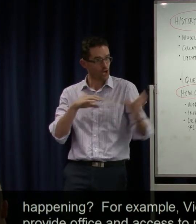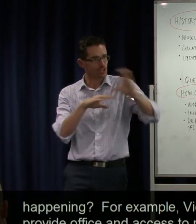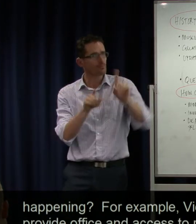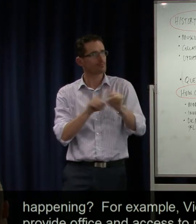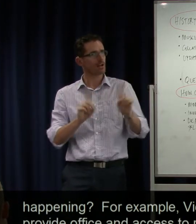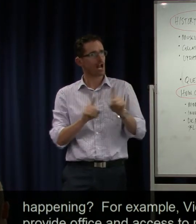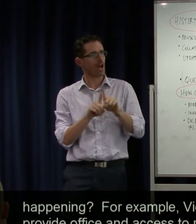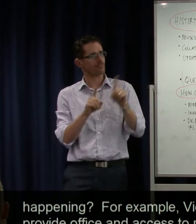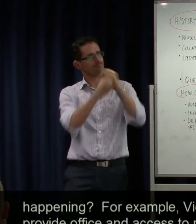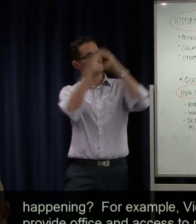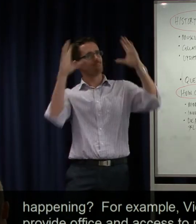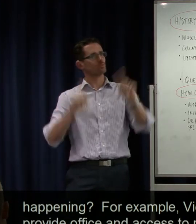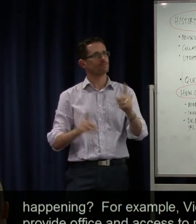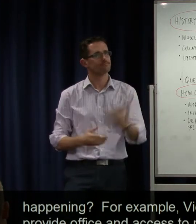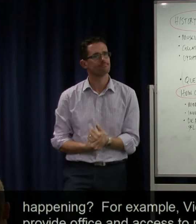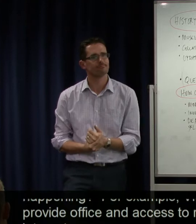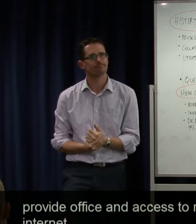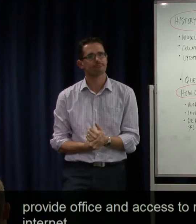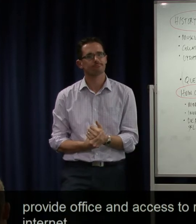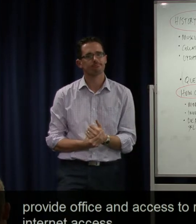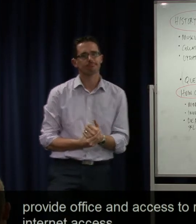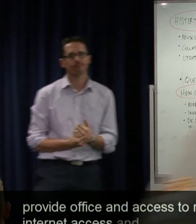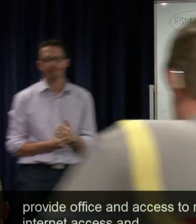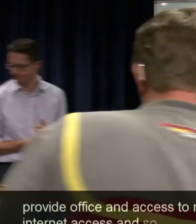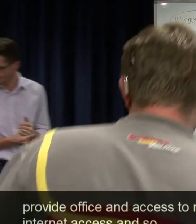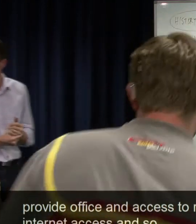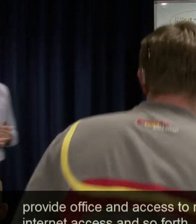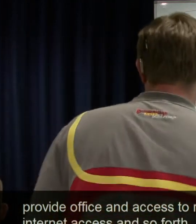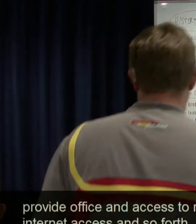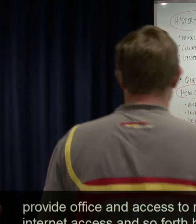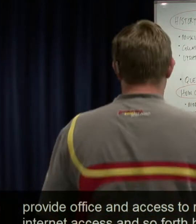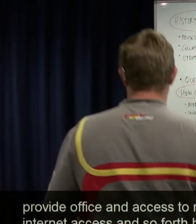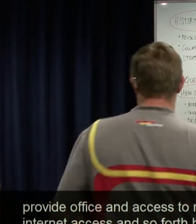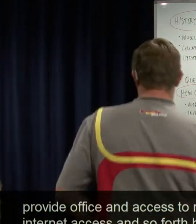internet access and so forth, but what more do you have in mind?